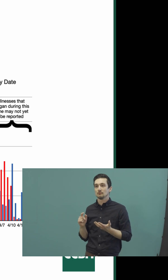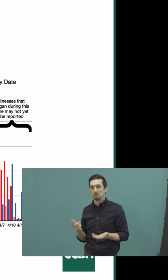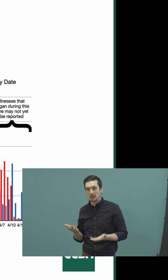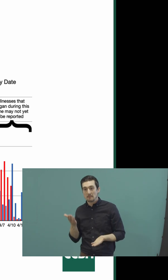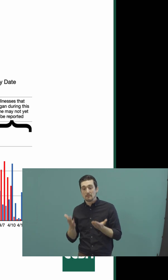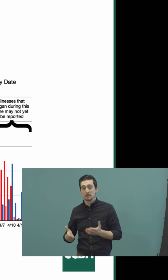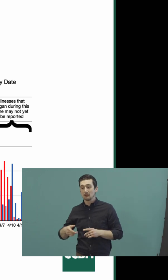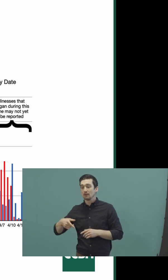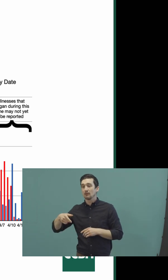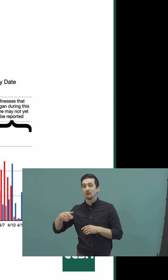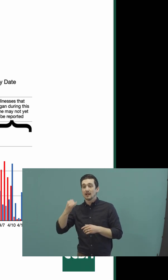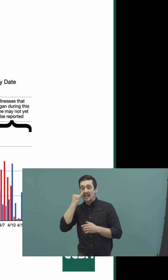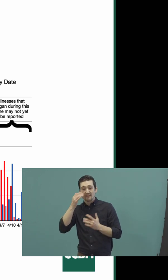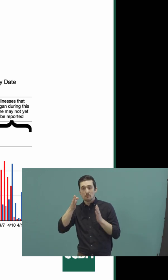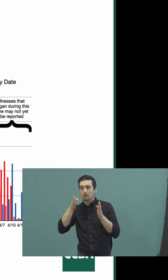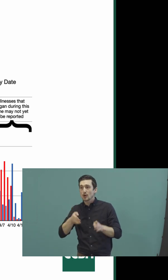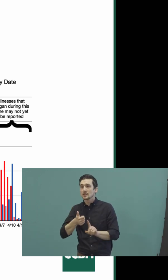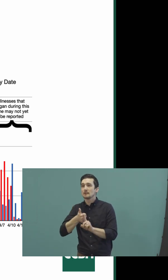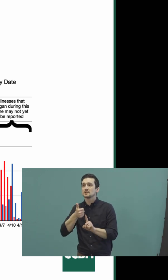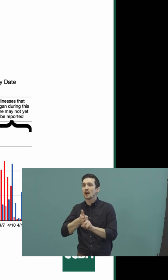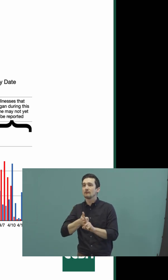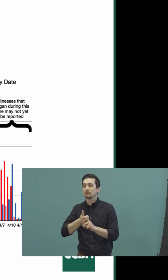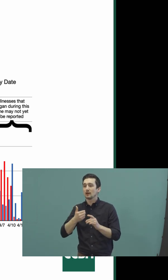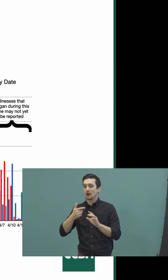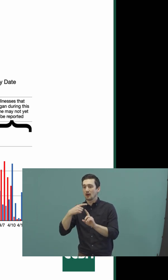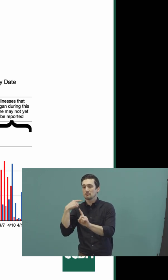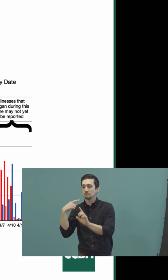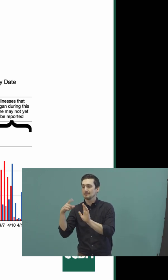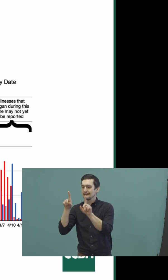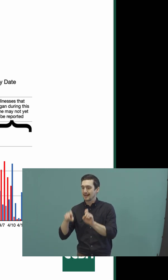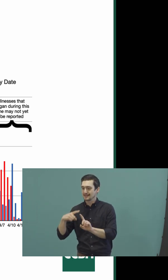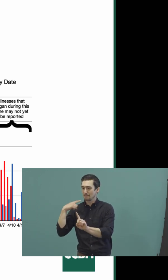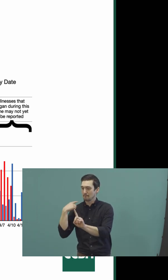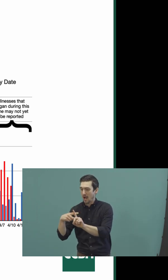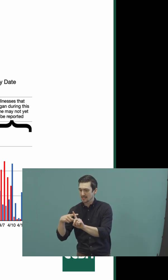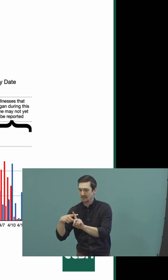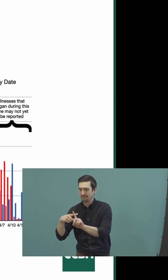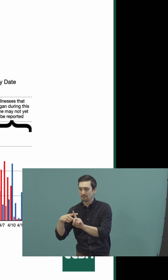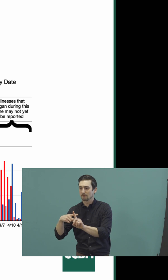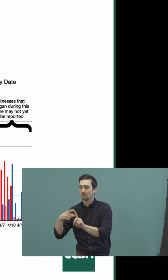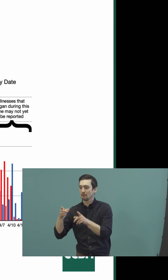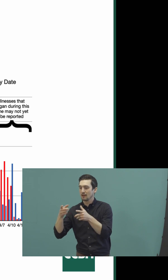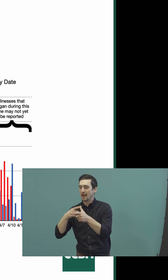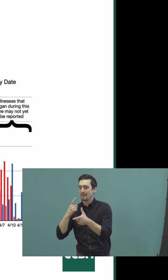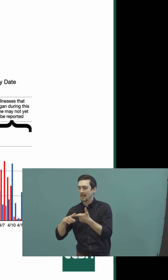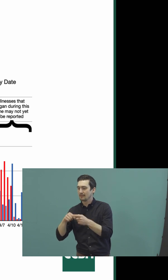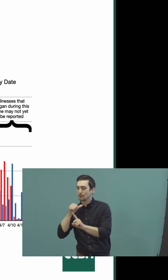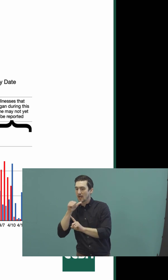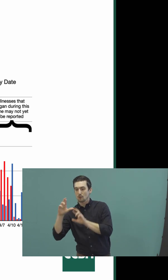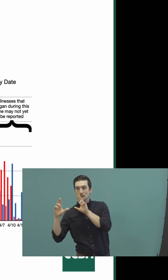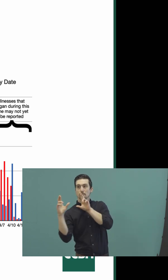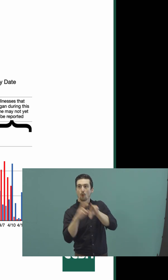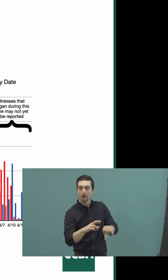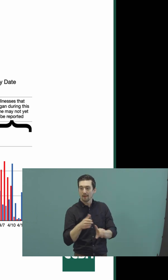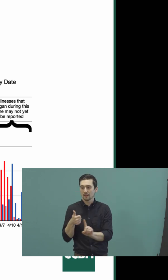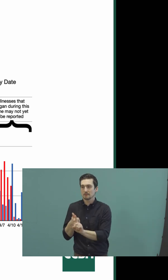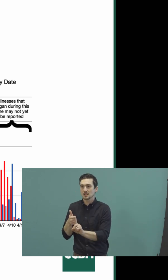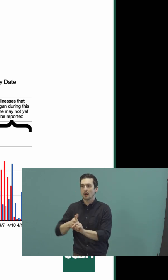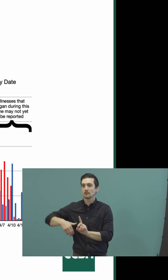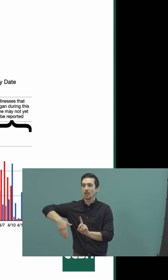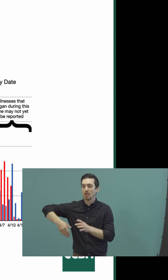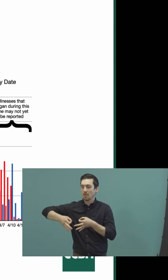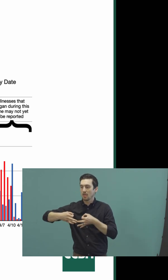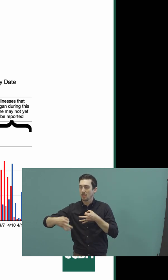us right away. Sometimes it's that we have a hard time contacting people. Sometimes it's that those individuals are quite sick